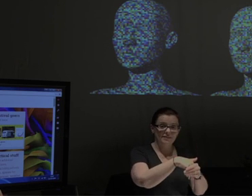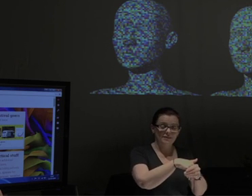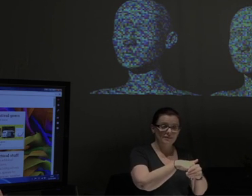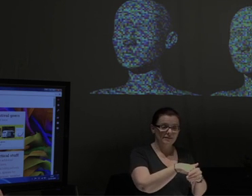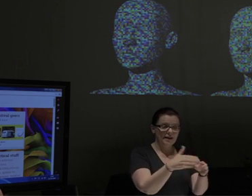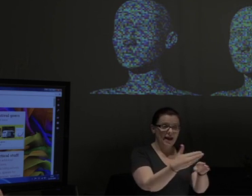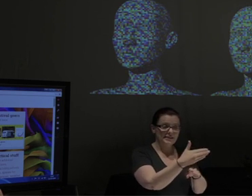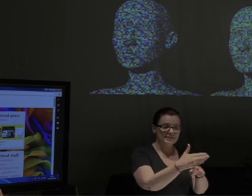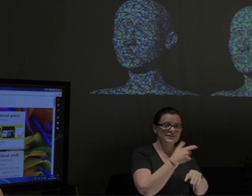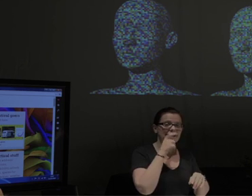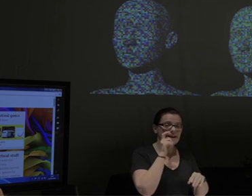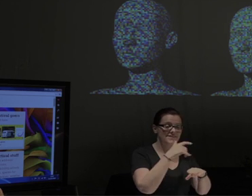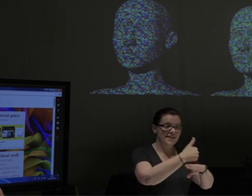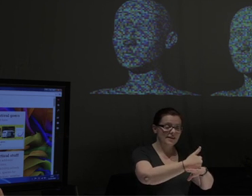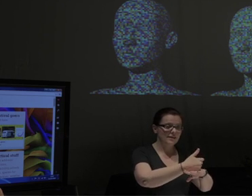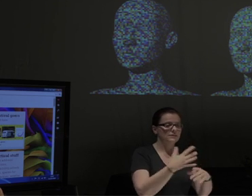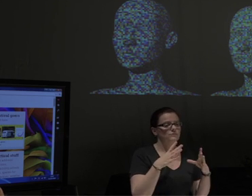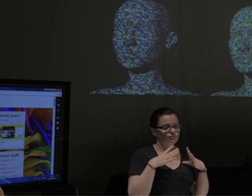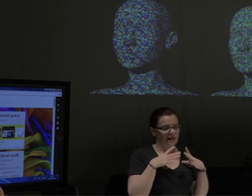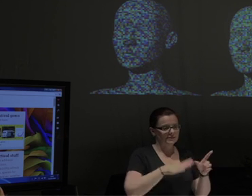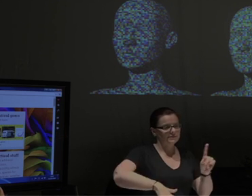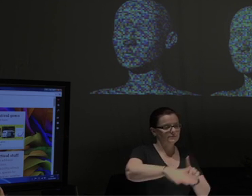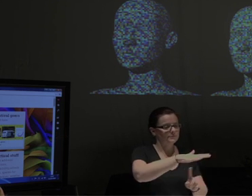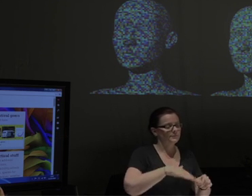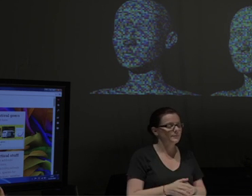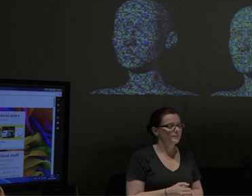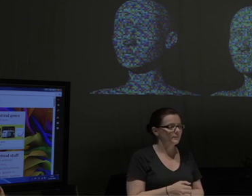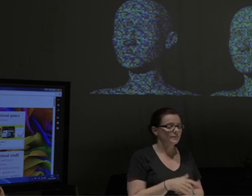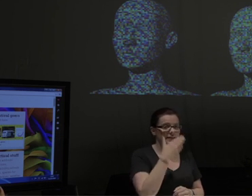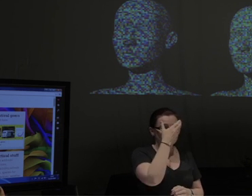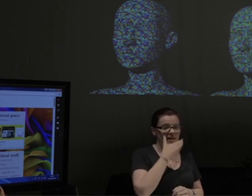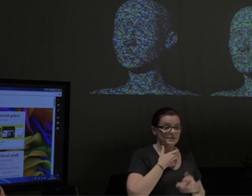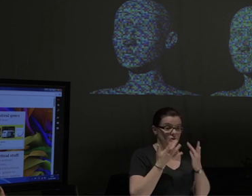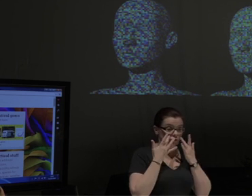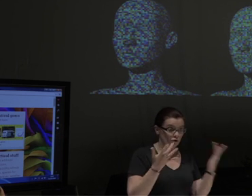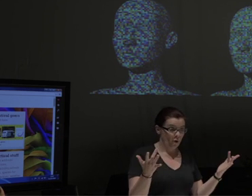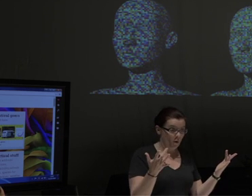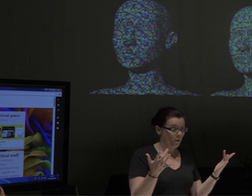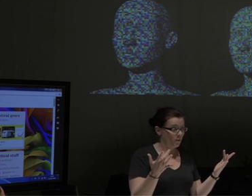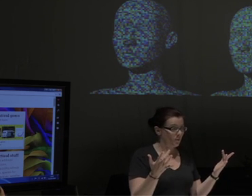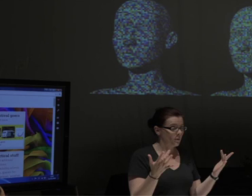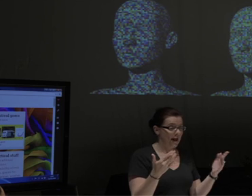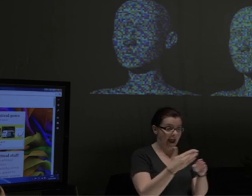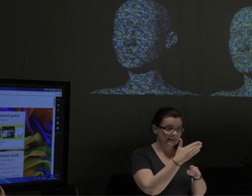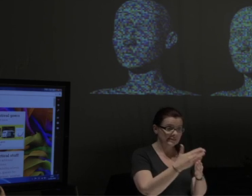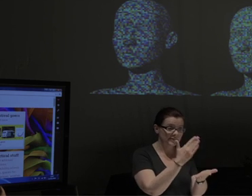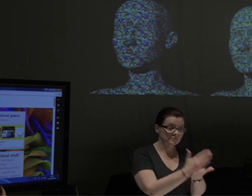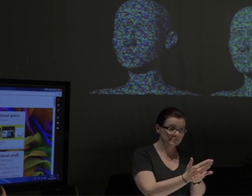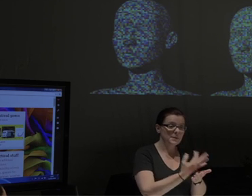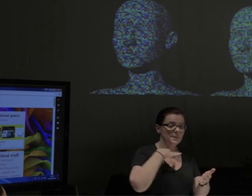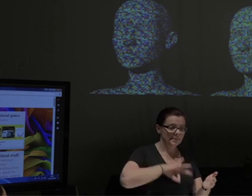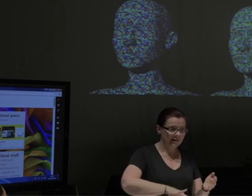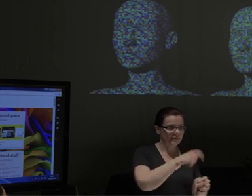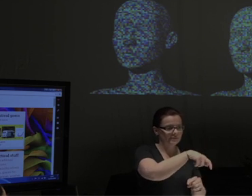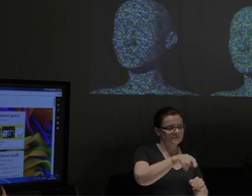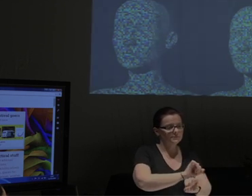in creative activities in a relaxed social space. The faces show that these activities can have a beneficial impact